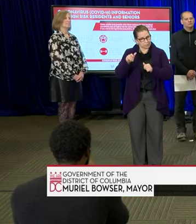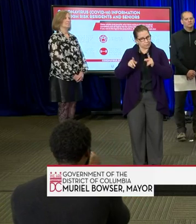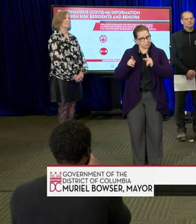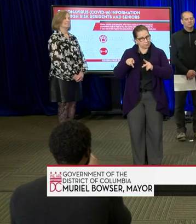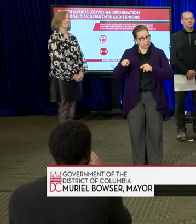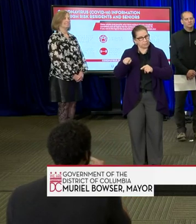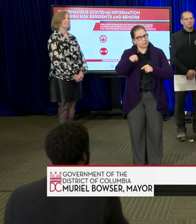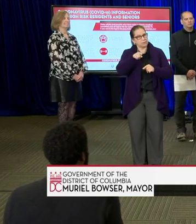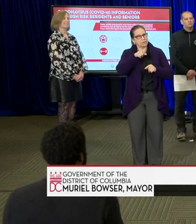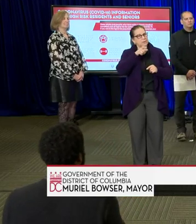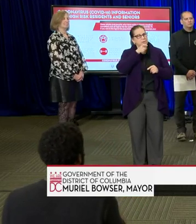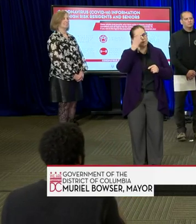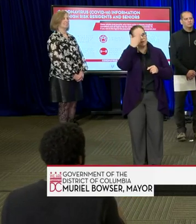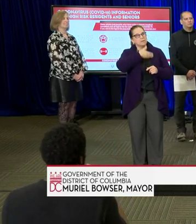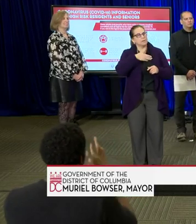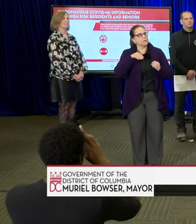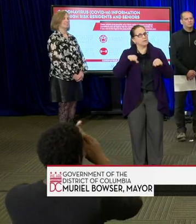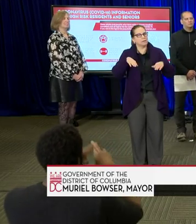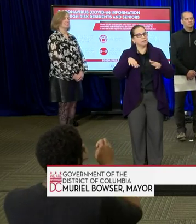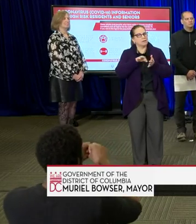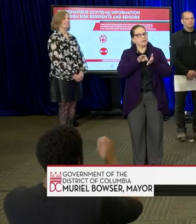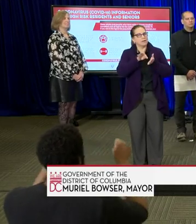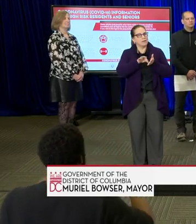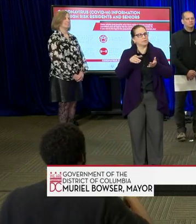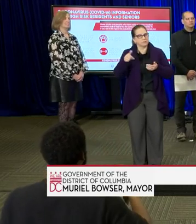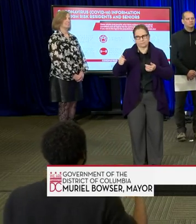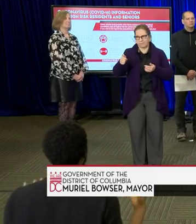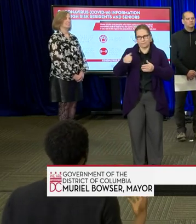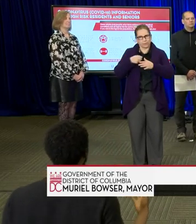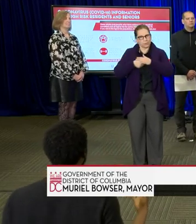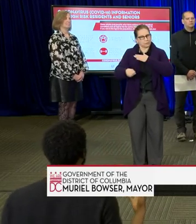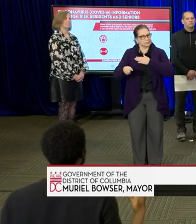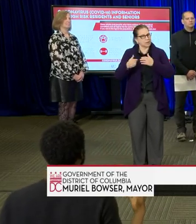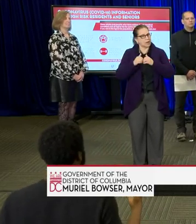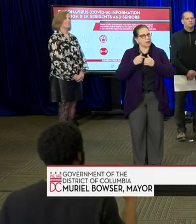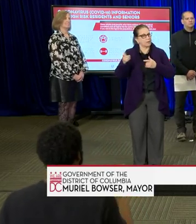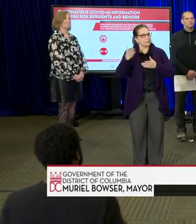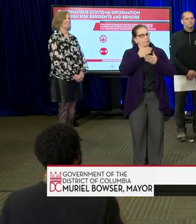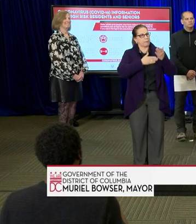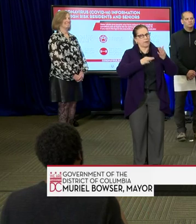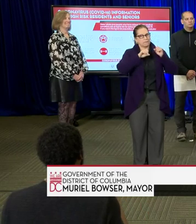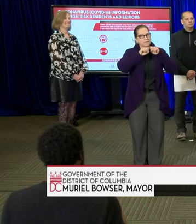is not a system where we have to track people.